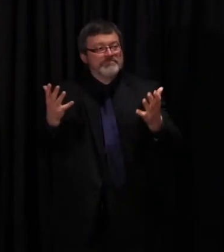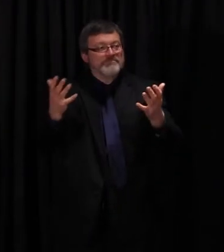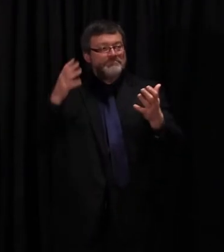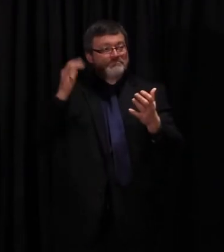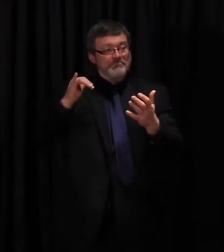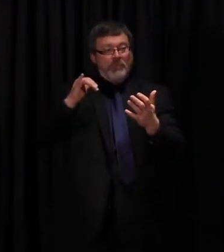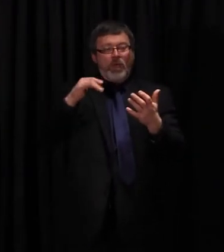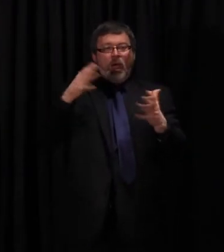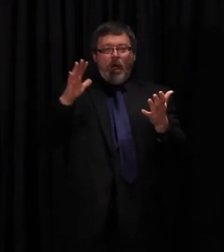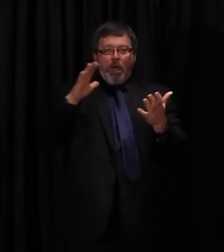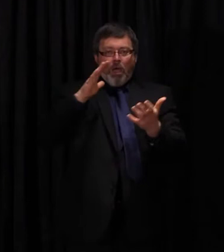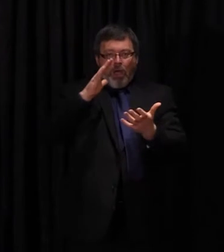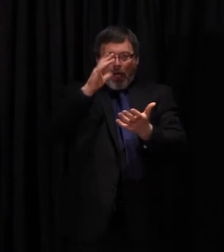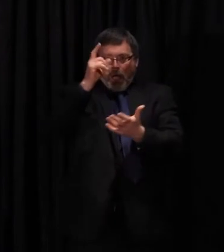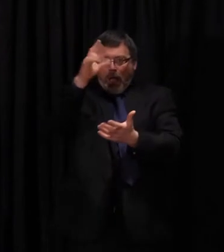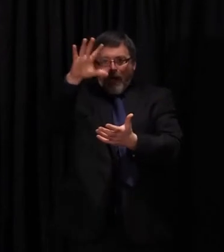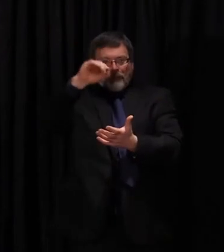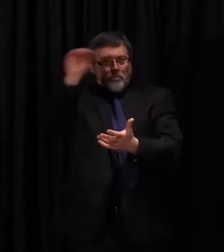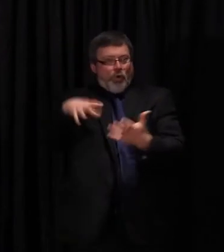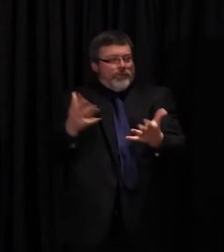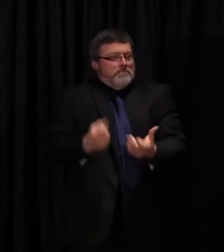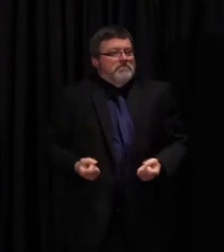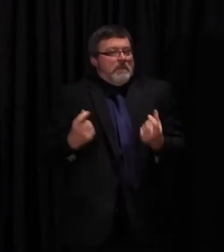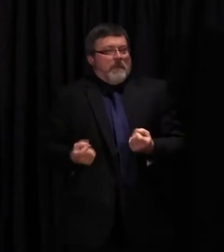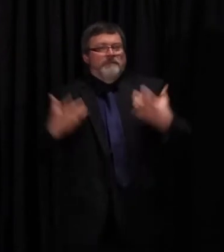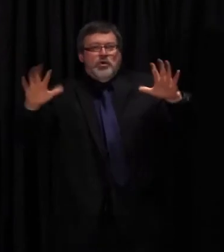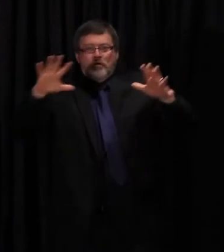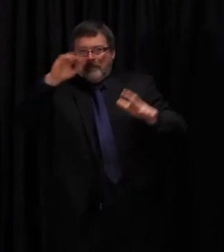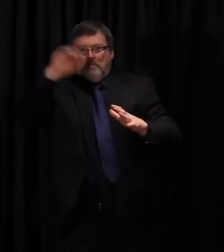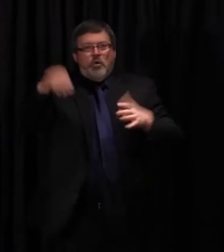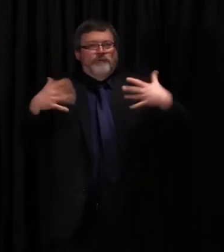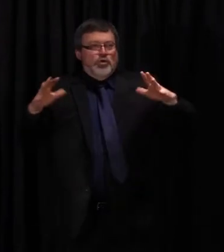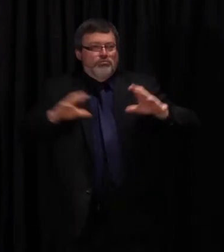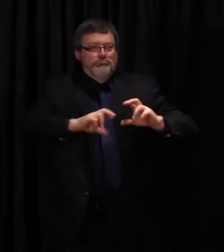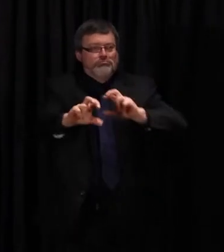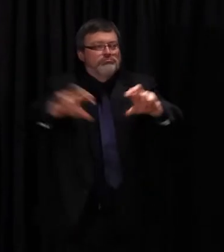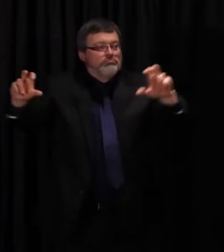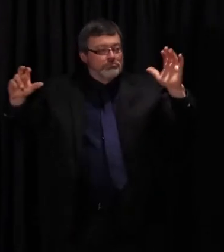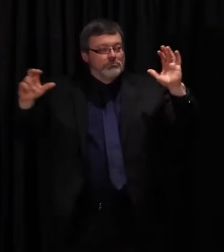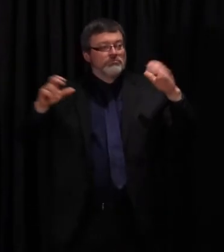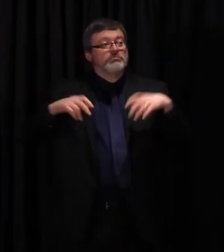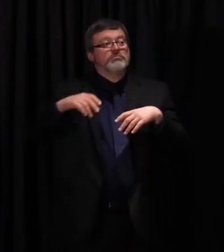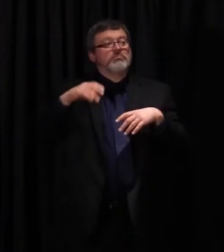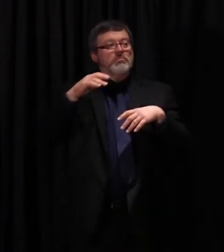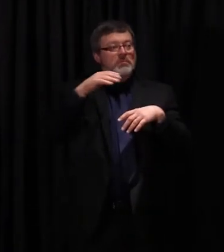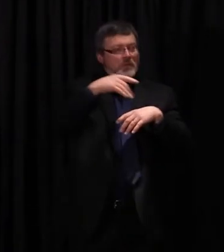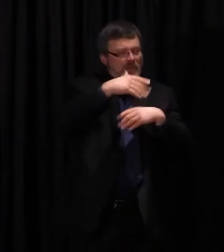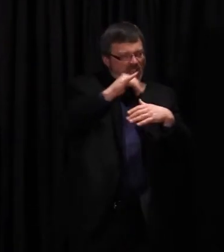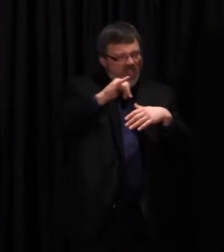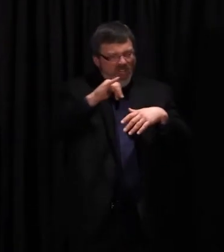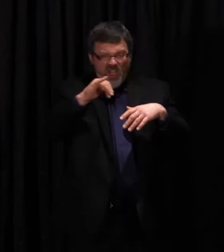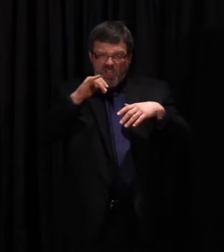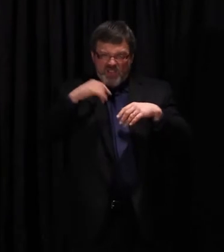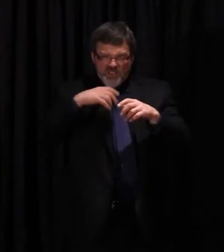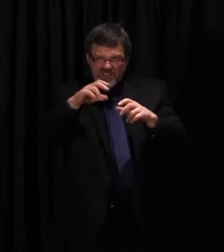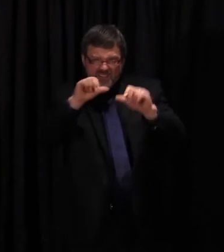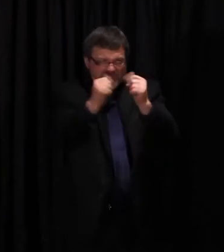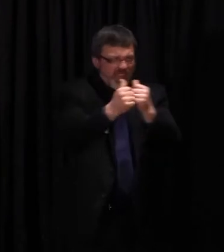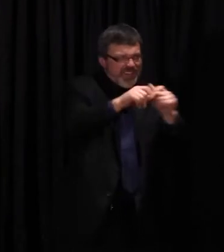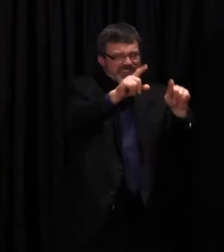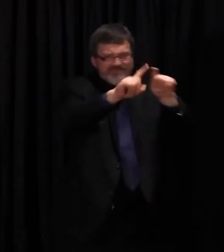for release, with public servants in just about every agency moving forward with projects every